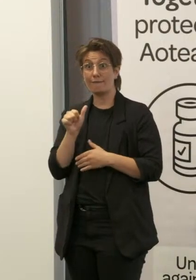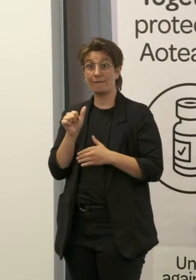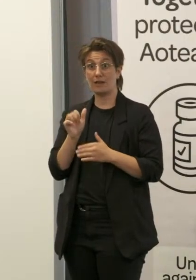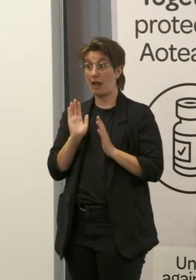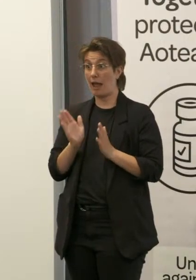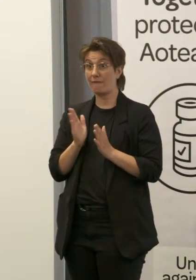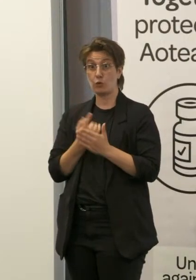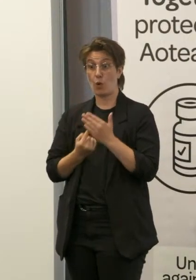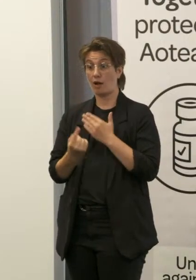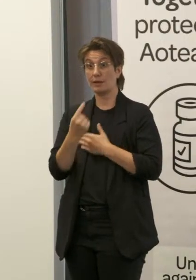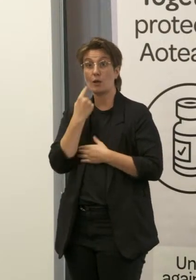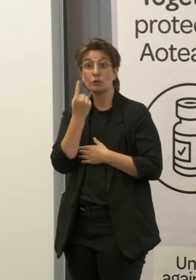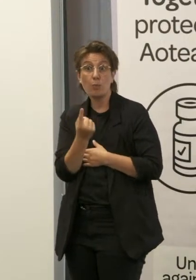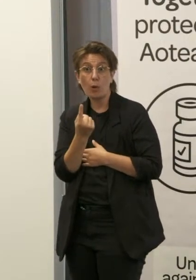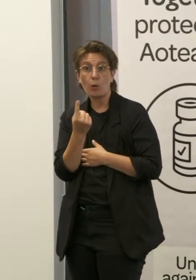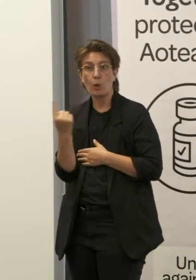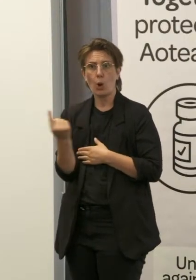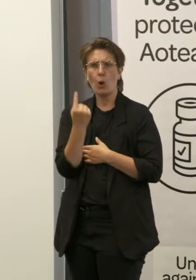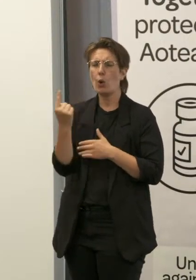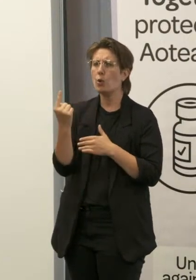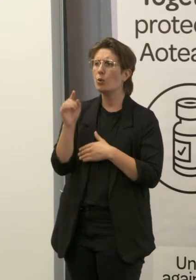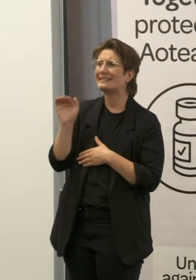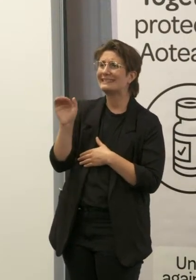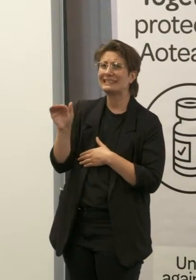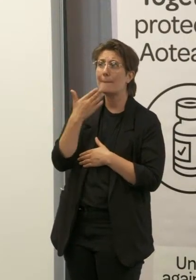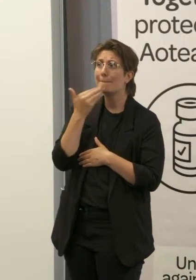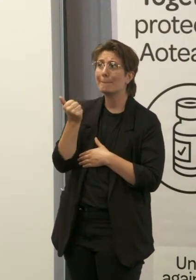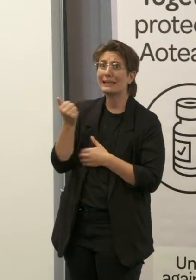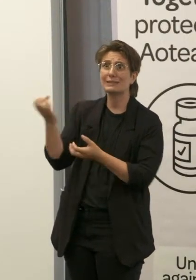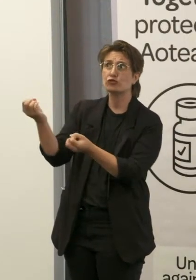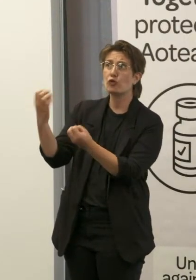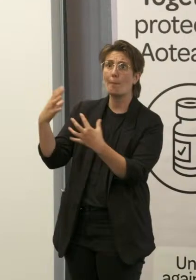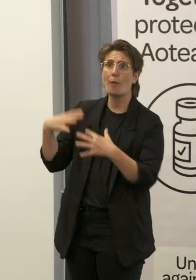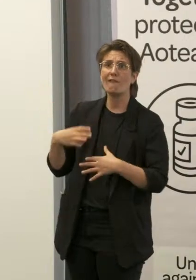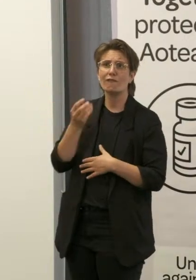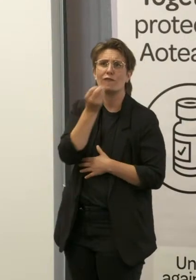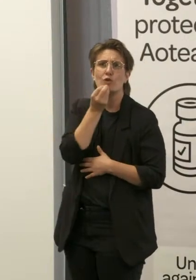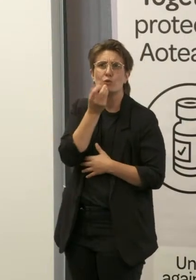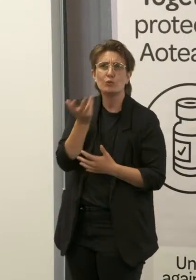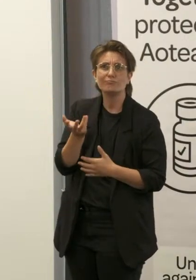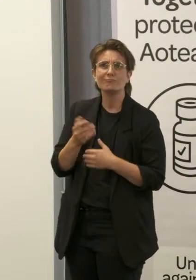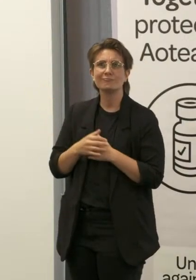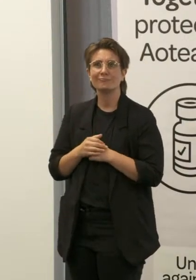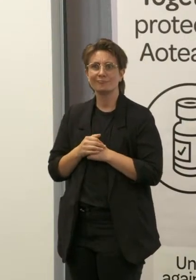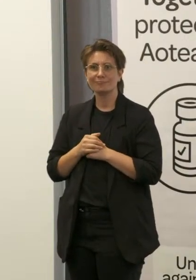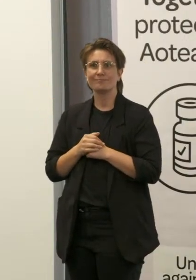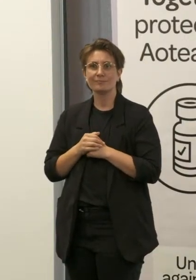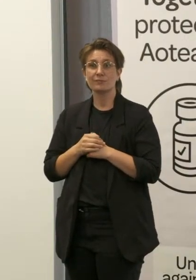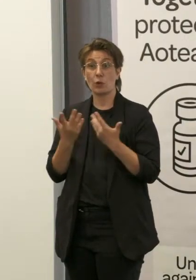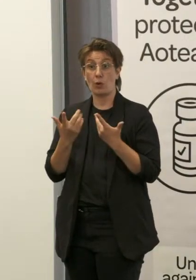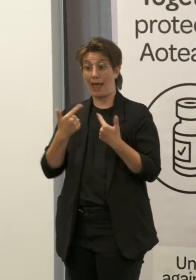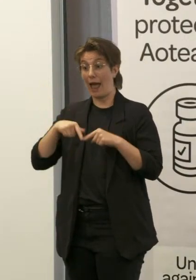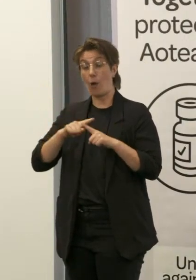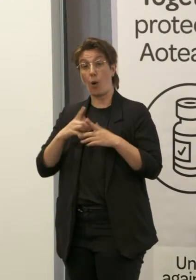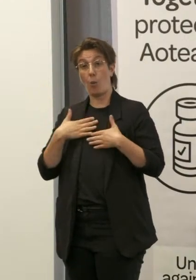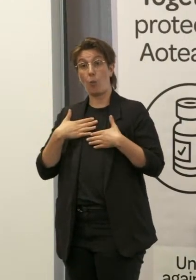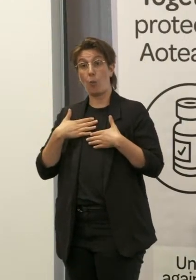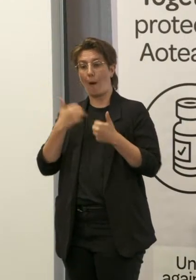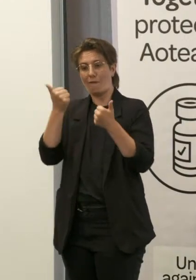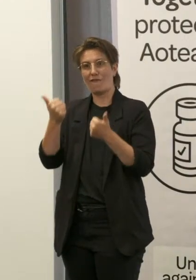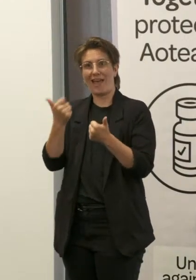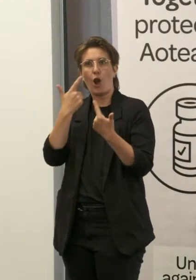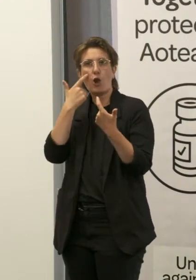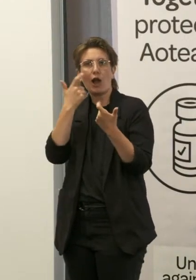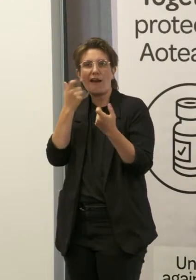place. Our welfare response will be for those that can't afford to or are unable to access help while they are isolating. So it's